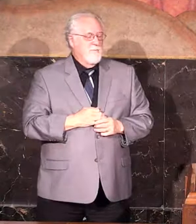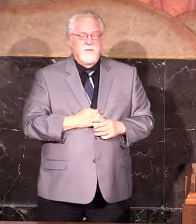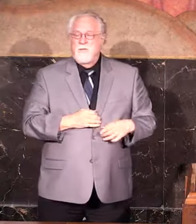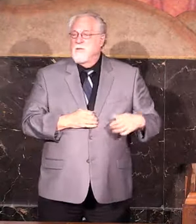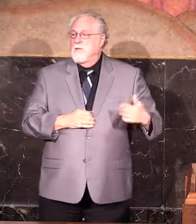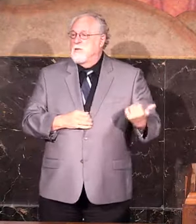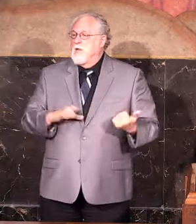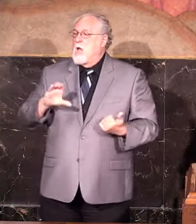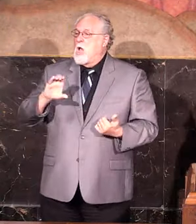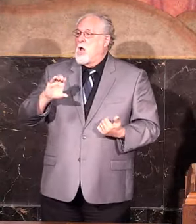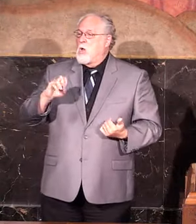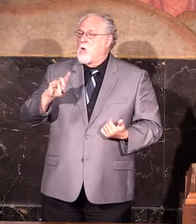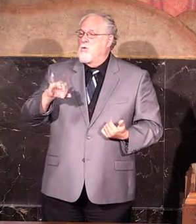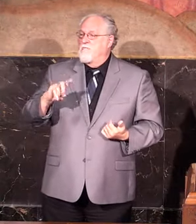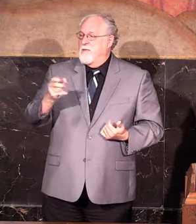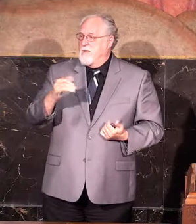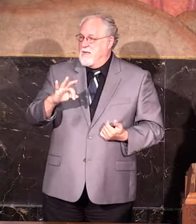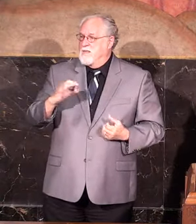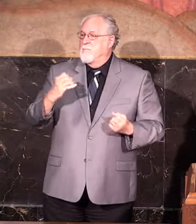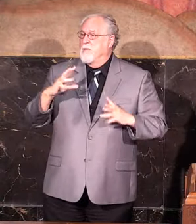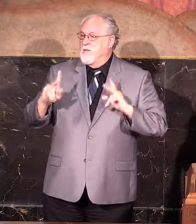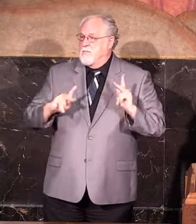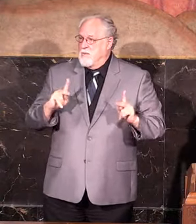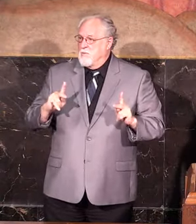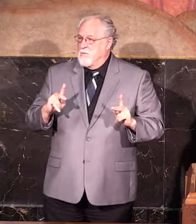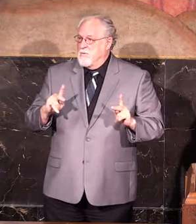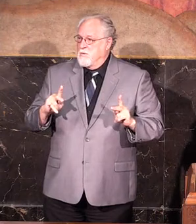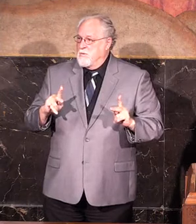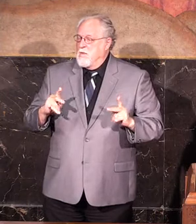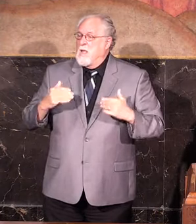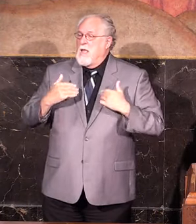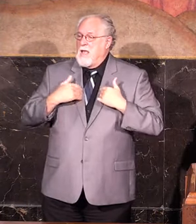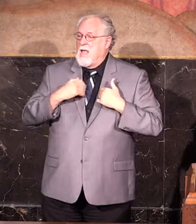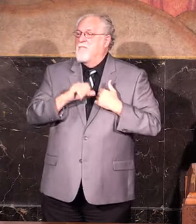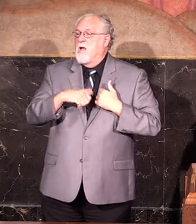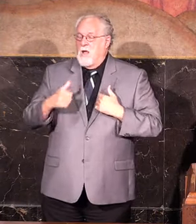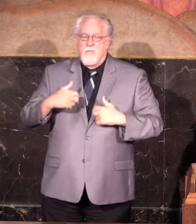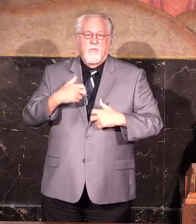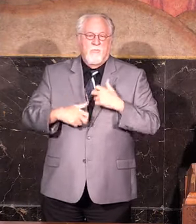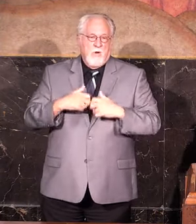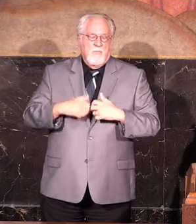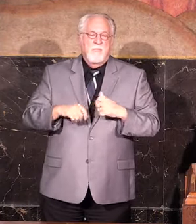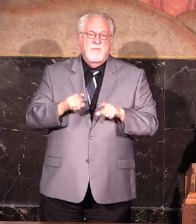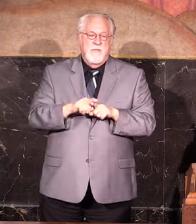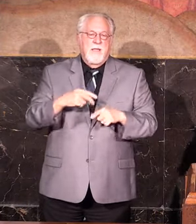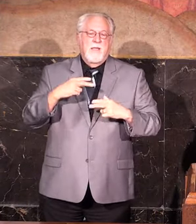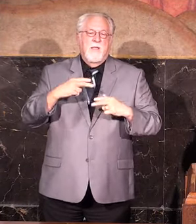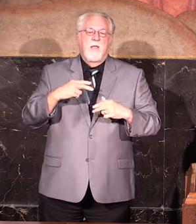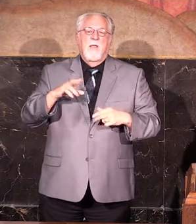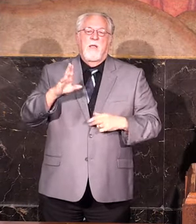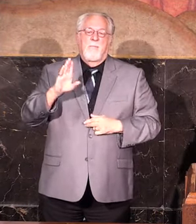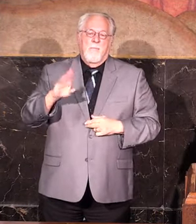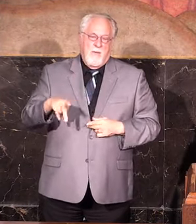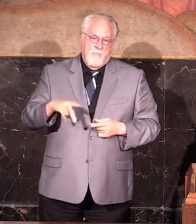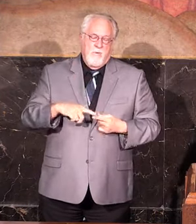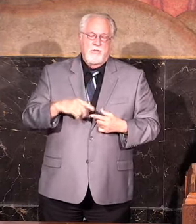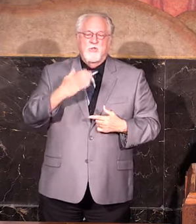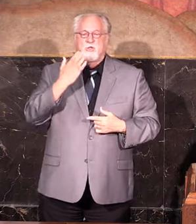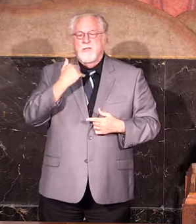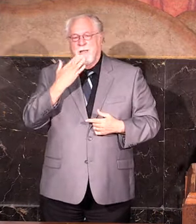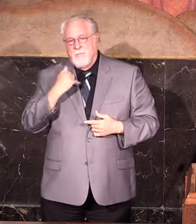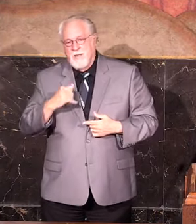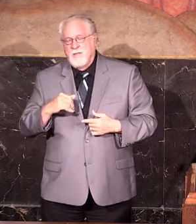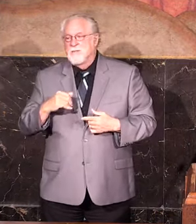So with the COVID-19, a lot of people who have passed had those underlying health issues like hypertension and diabetes. When you look at the numbers in